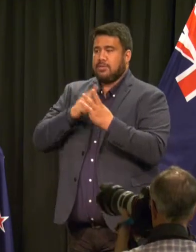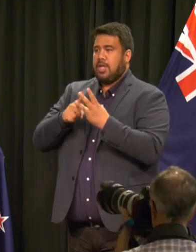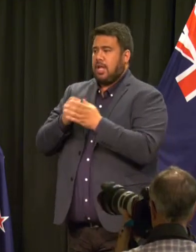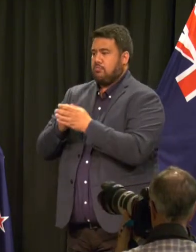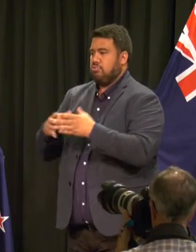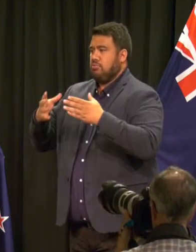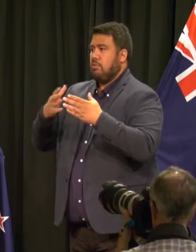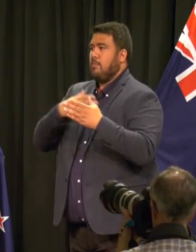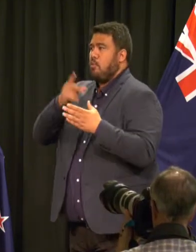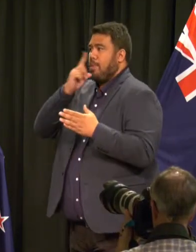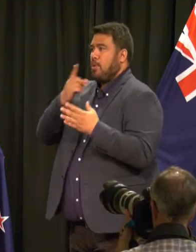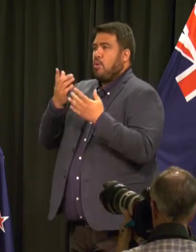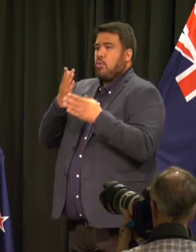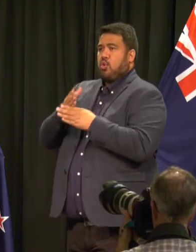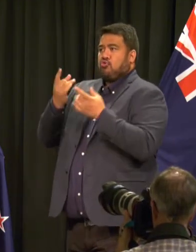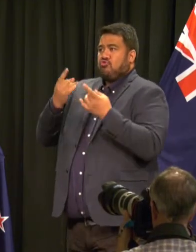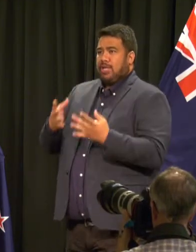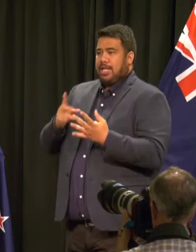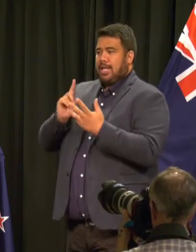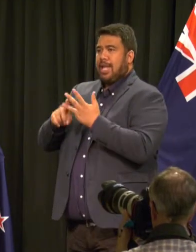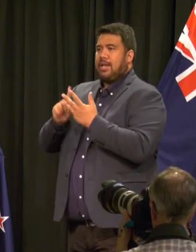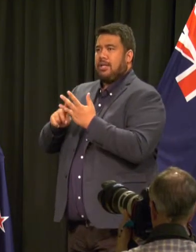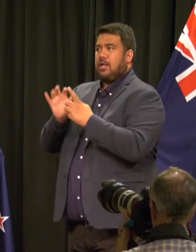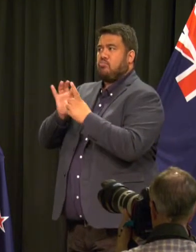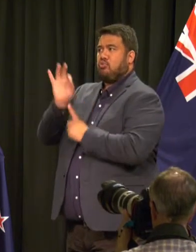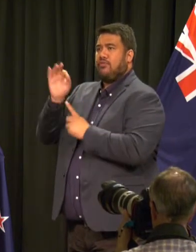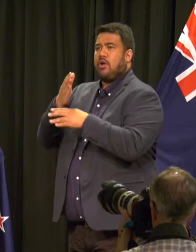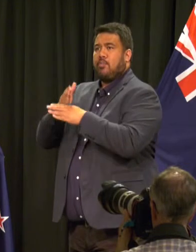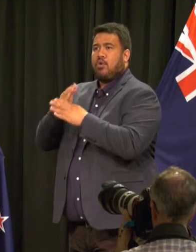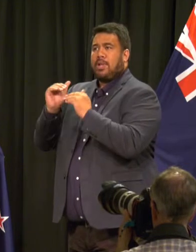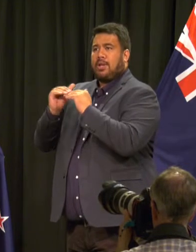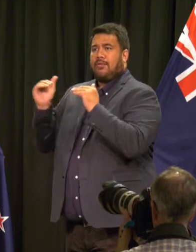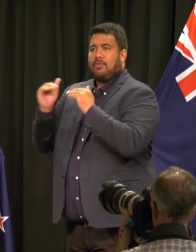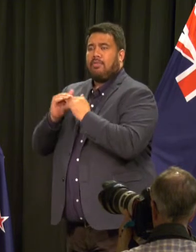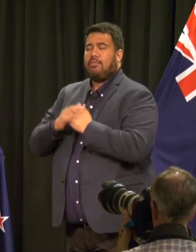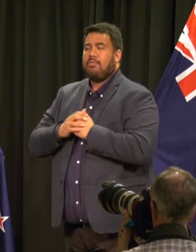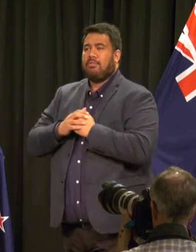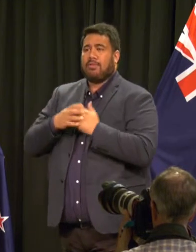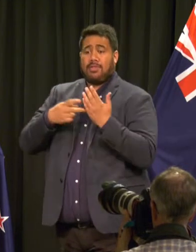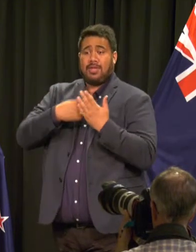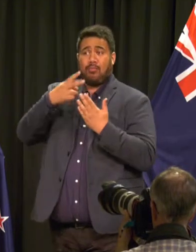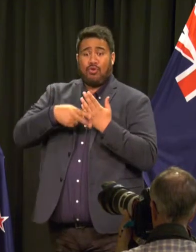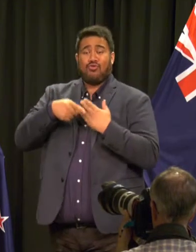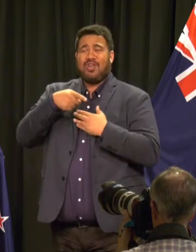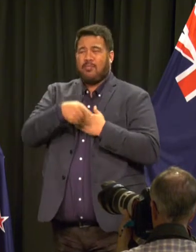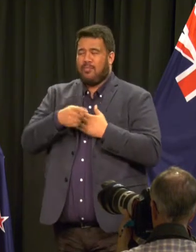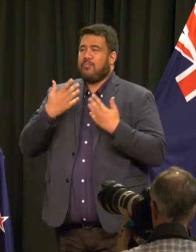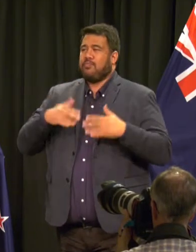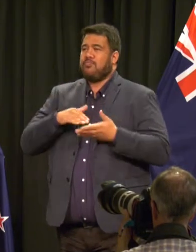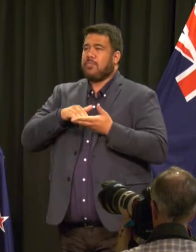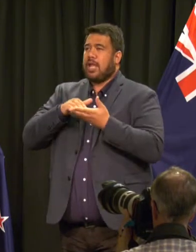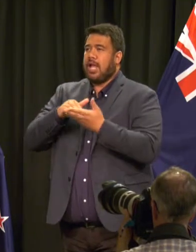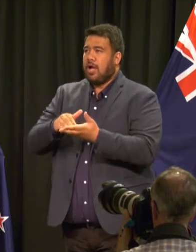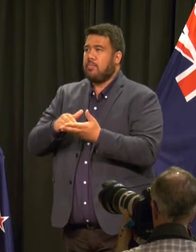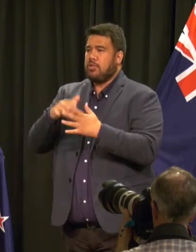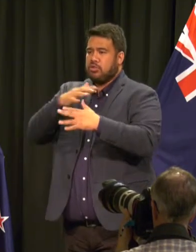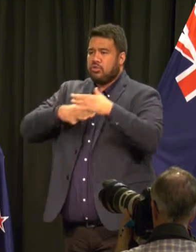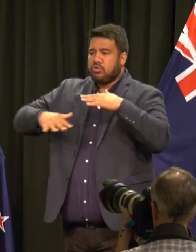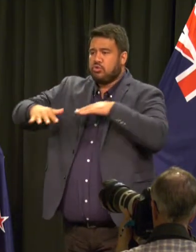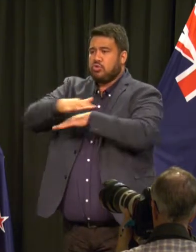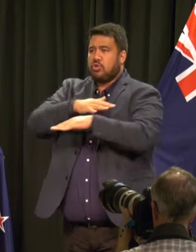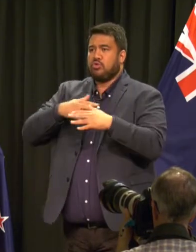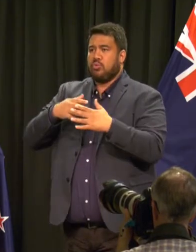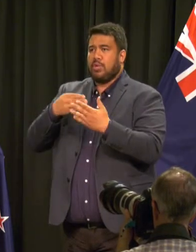people, and higher levels of employment. Programs like this leave and have the potential to create real social and